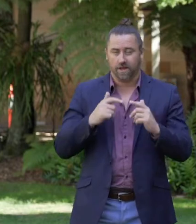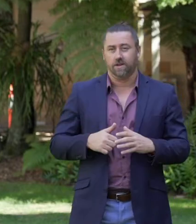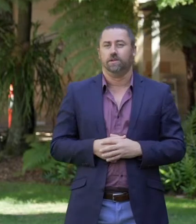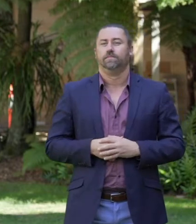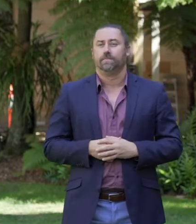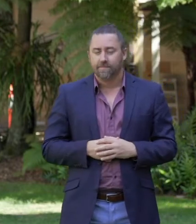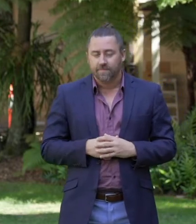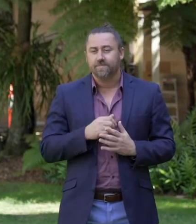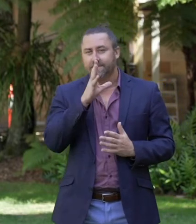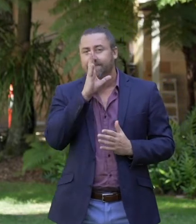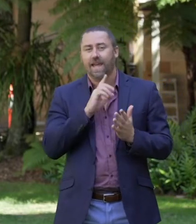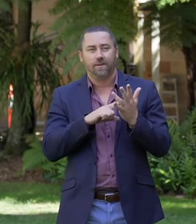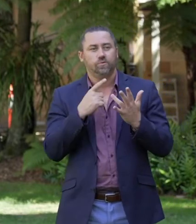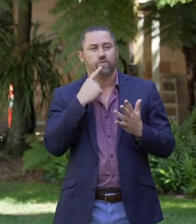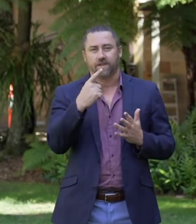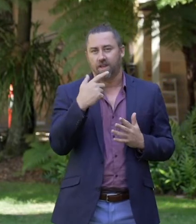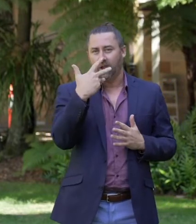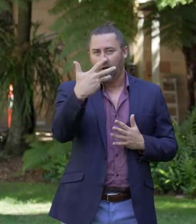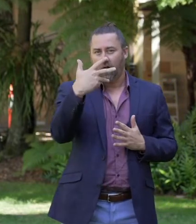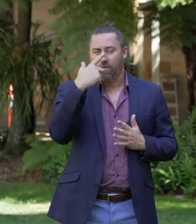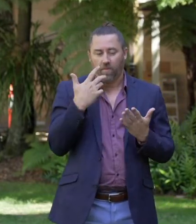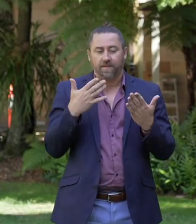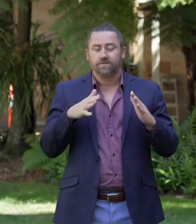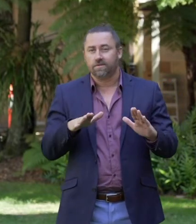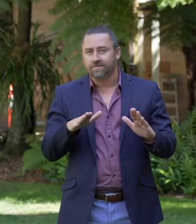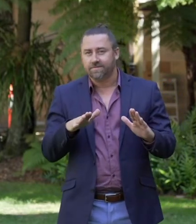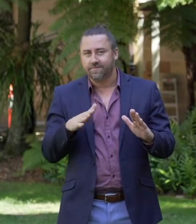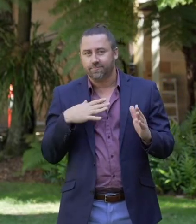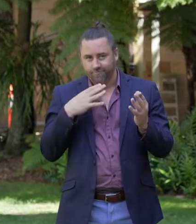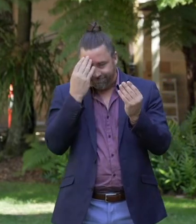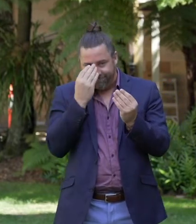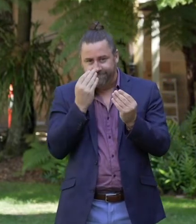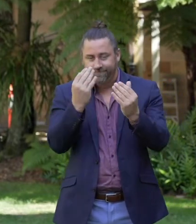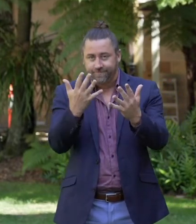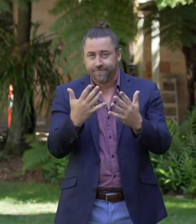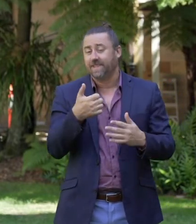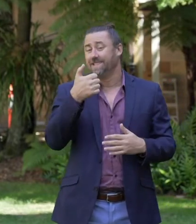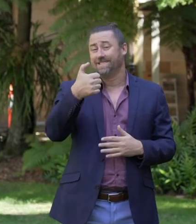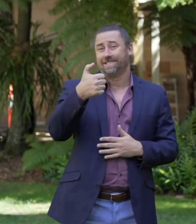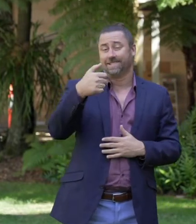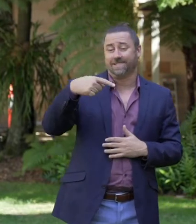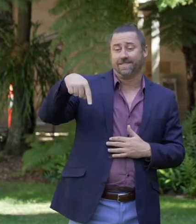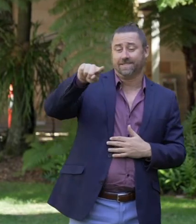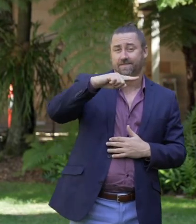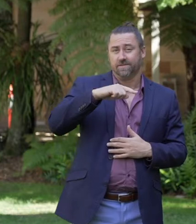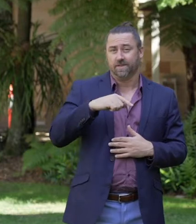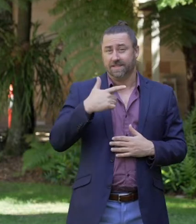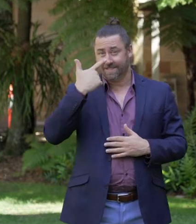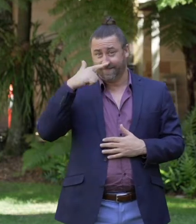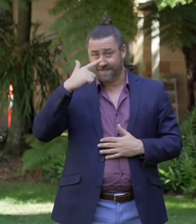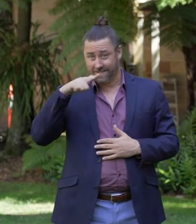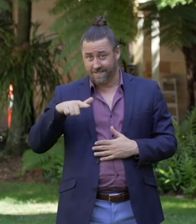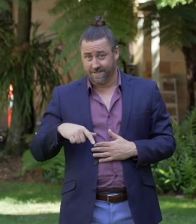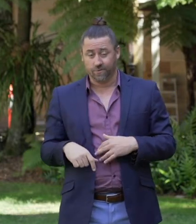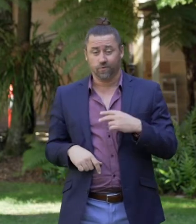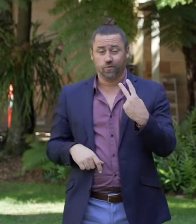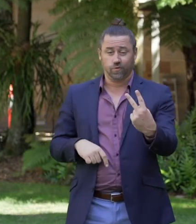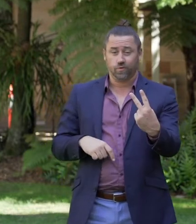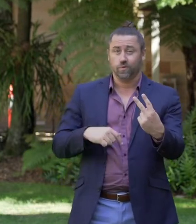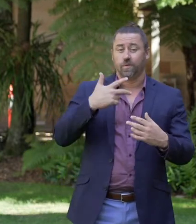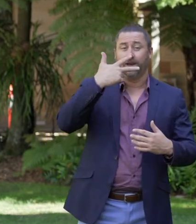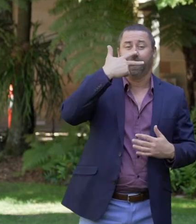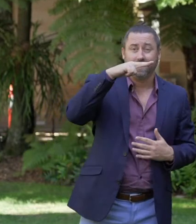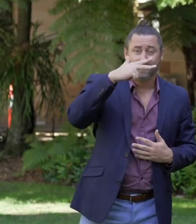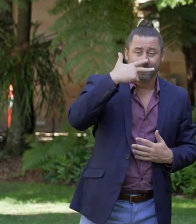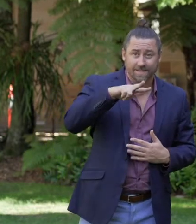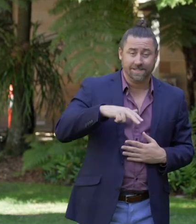So sadly, we have 9 deaths to report today. This includes 6 people in their 70s, 2 in their 80s,